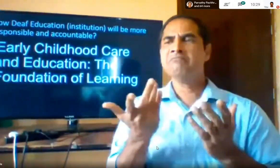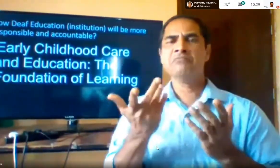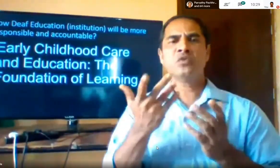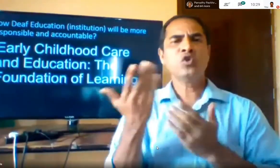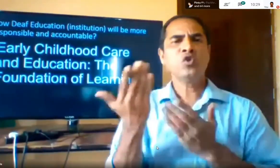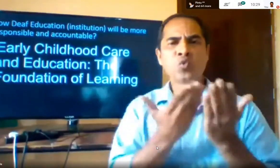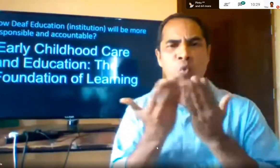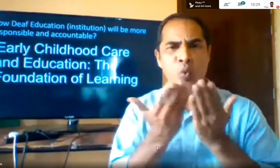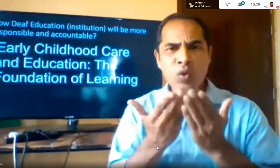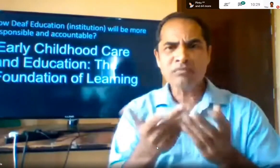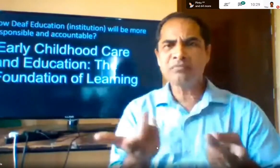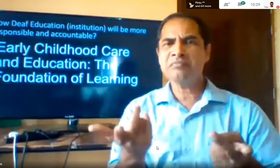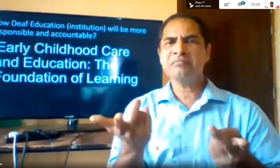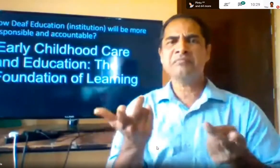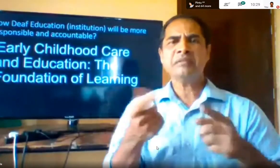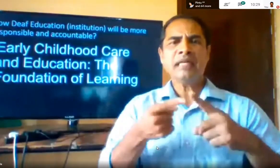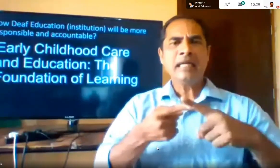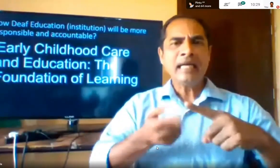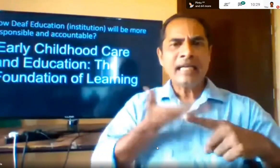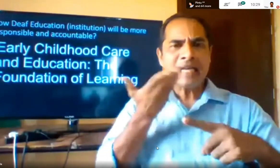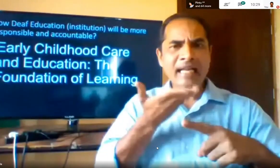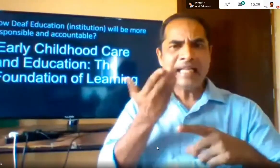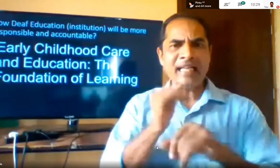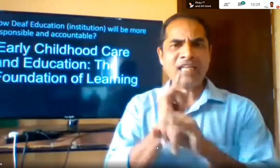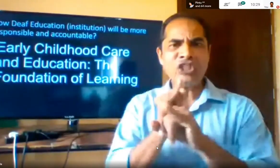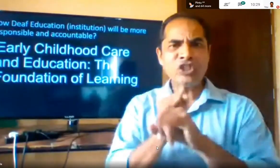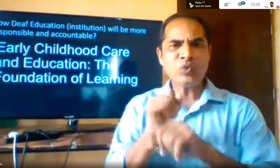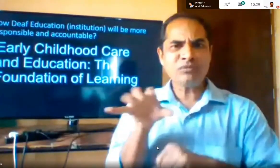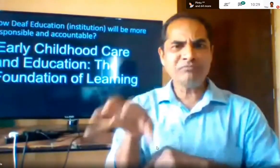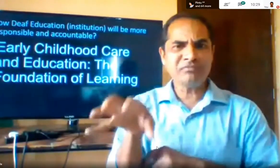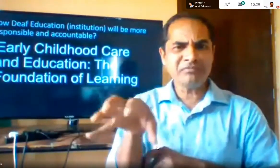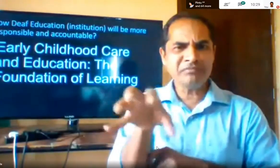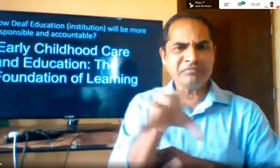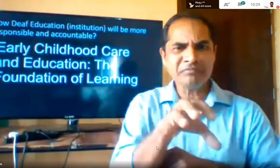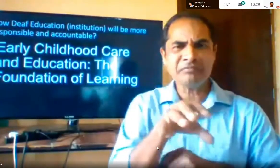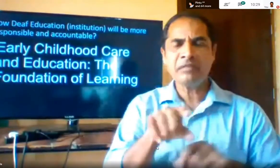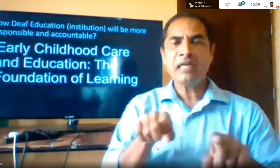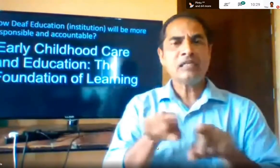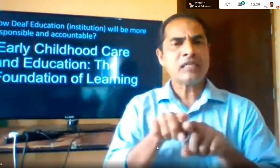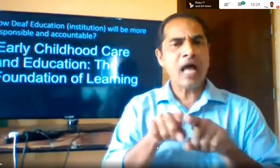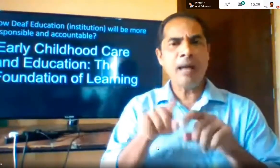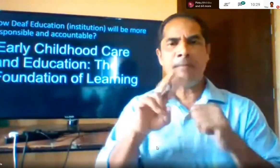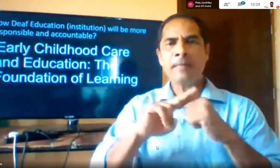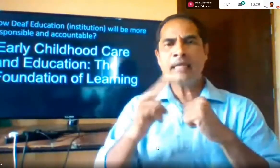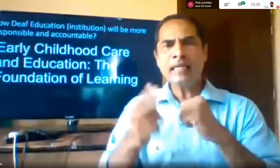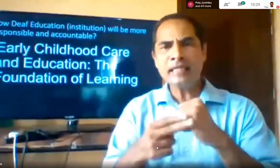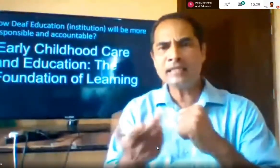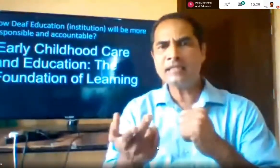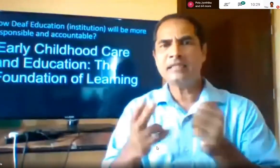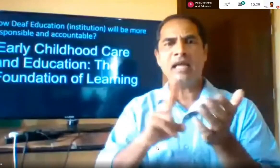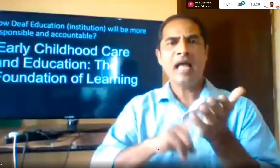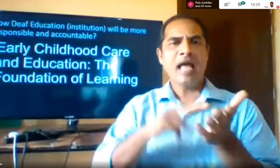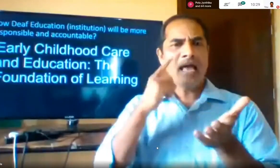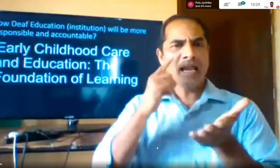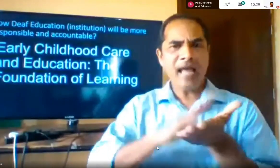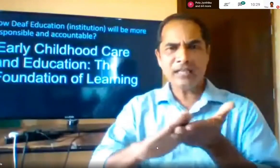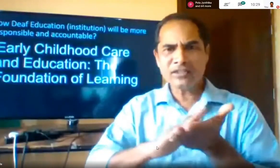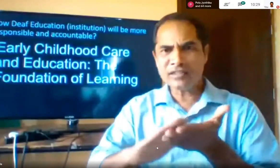So deaf education, deaf schools, the training, the institutional training. There are many institutions like